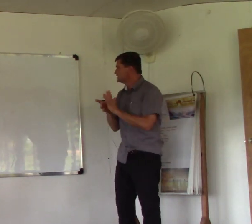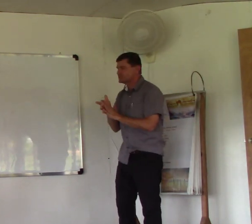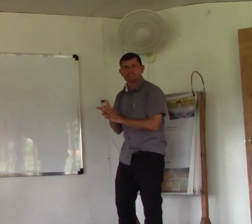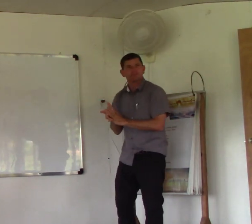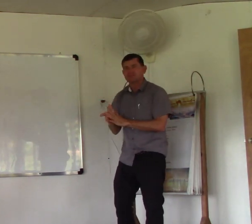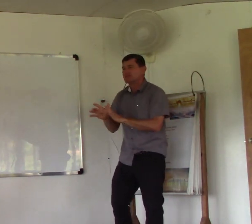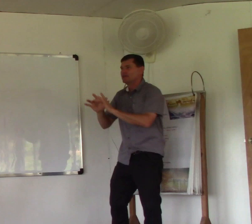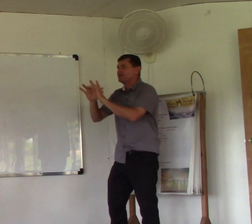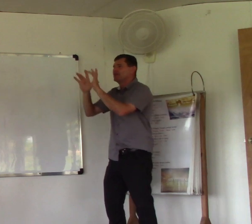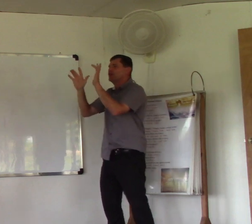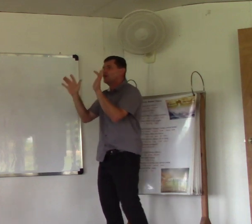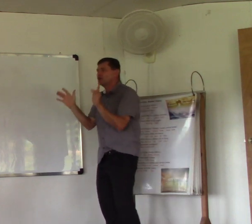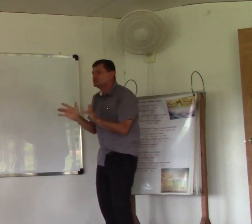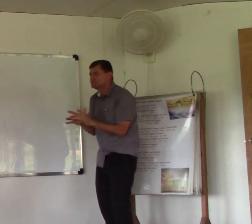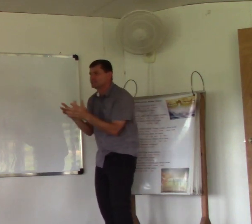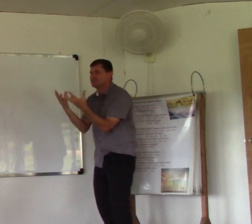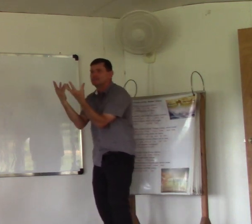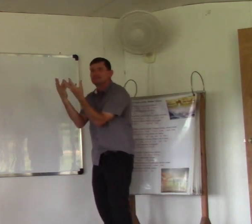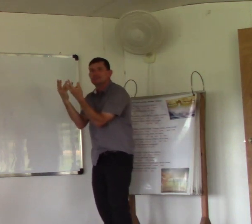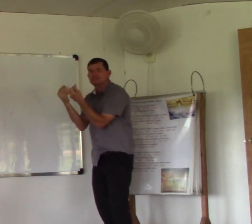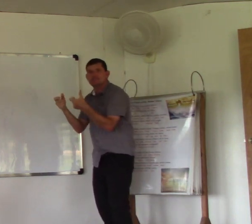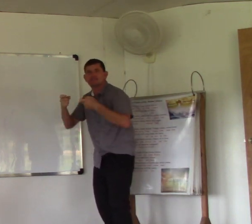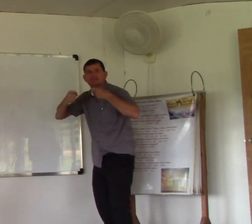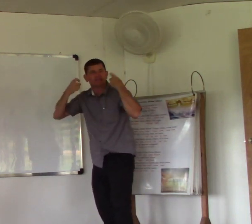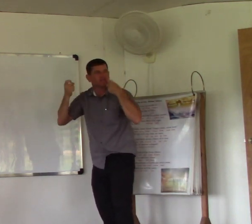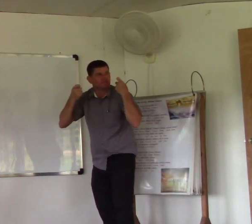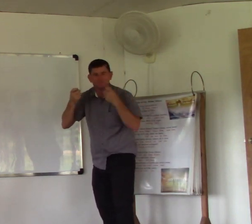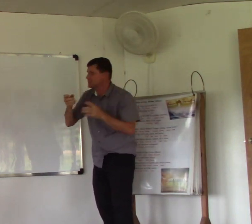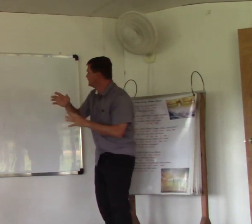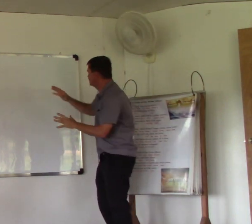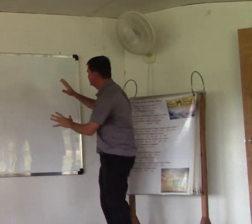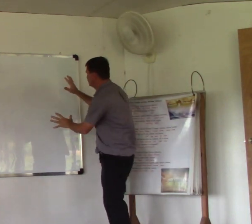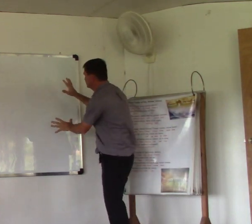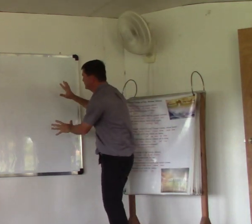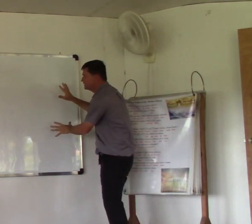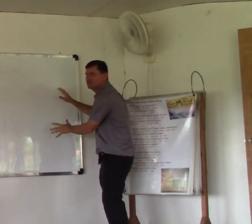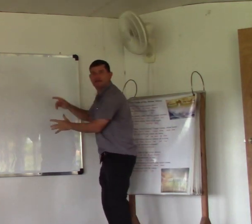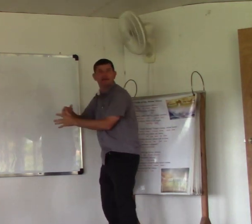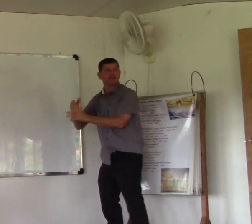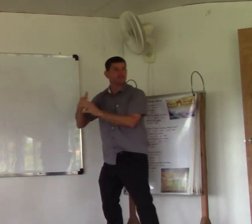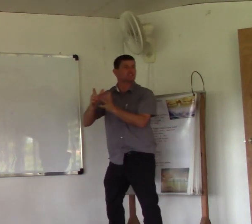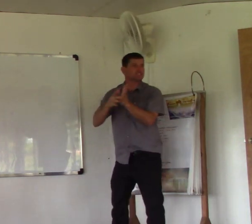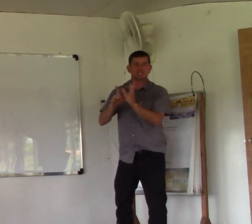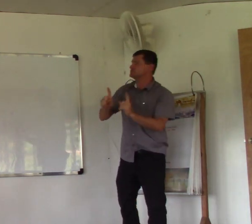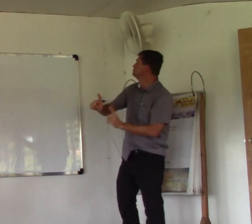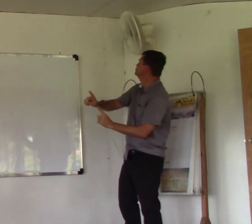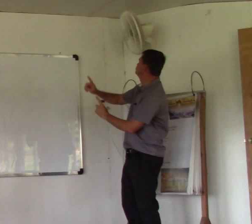Jesus hearts healed them from sin. And then Jesus,